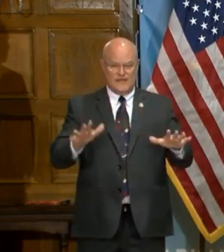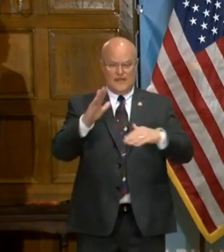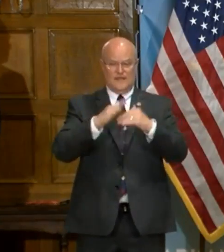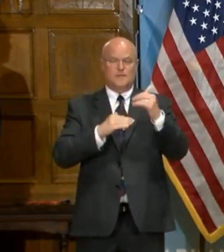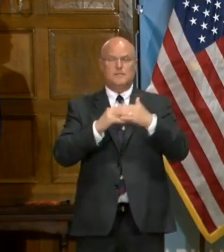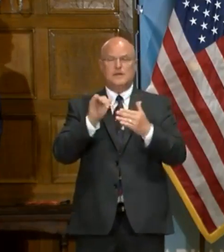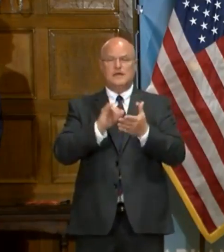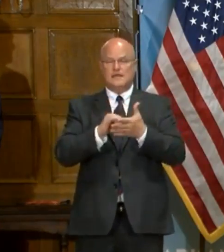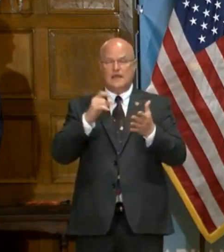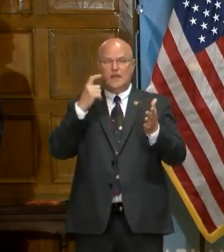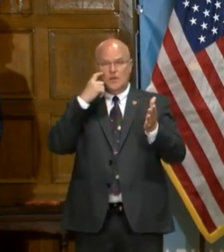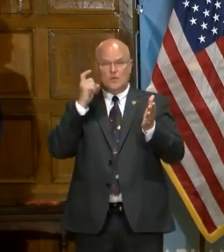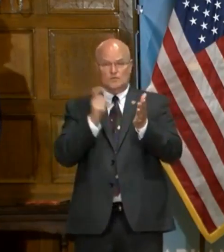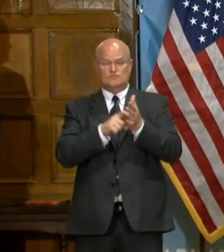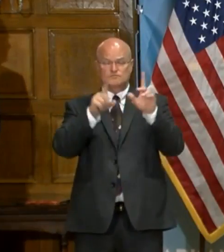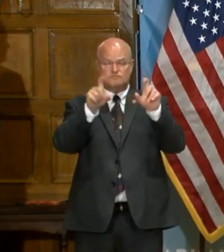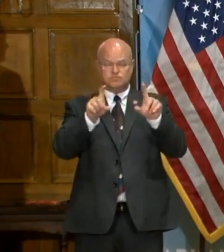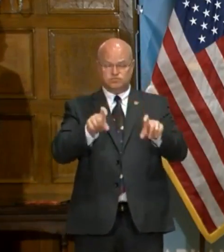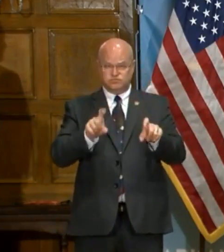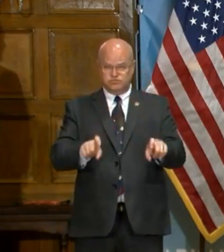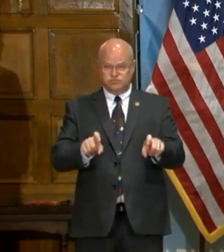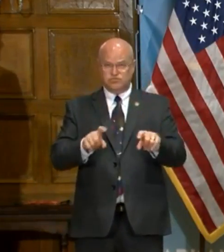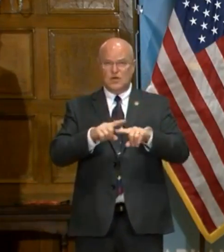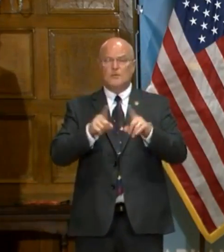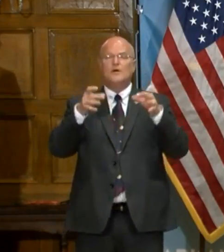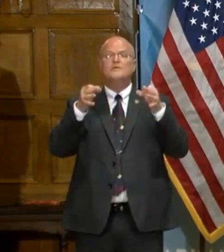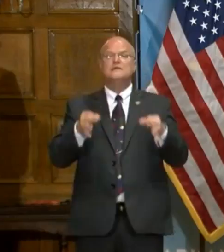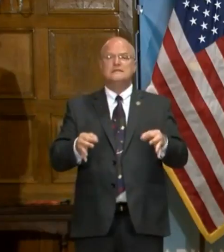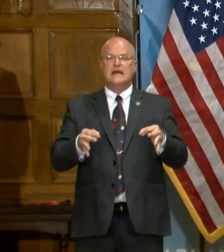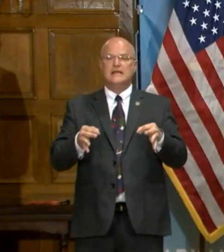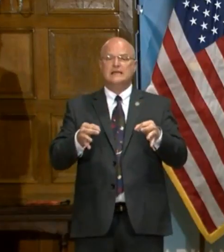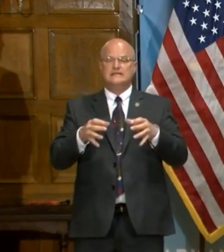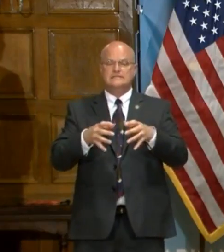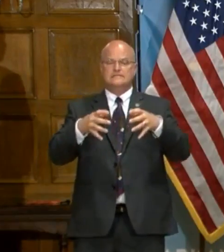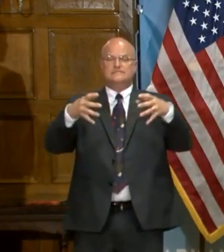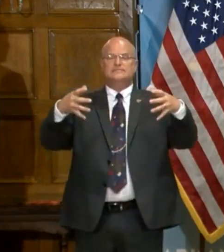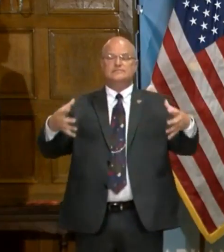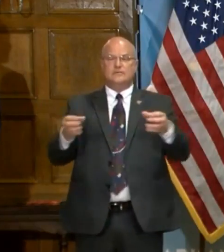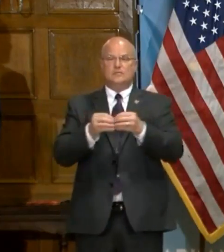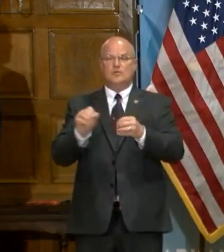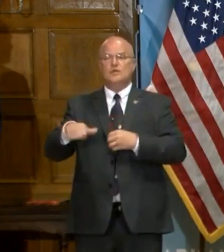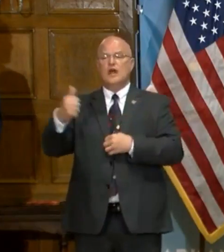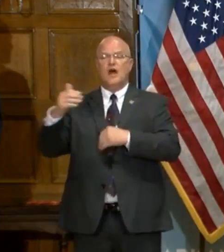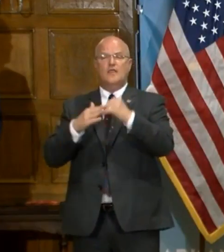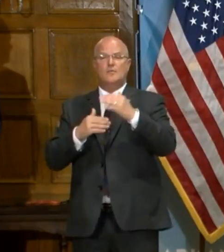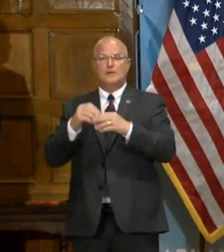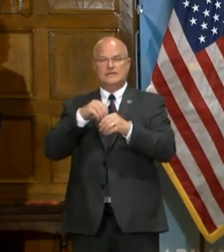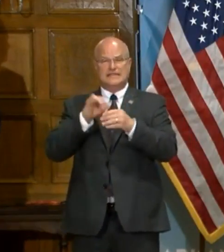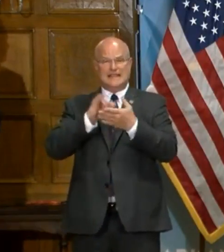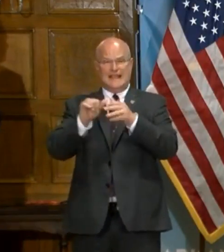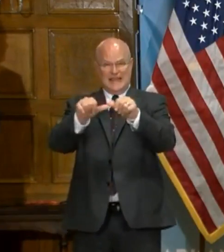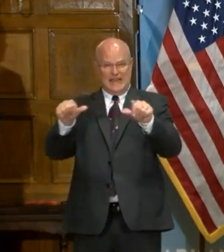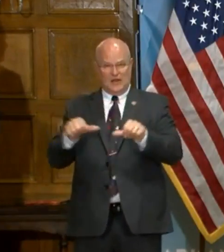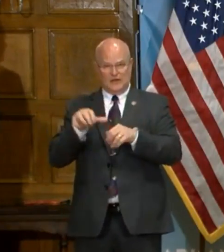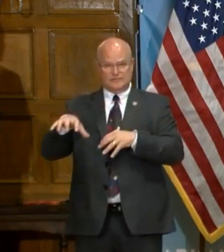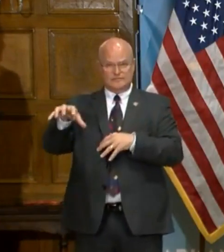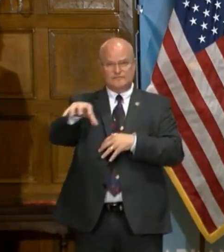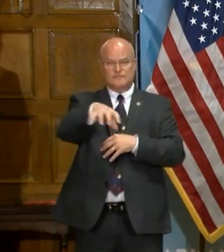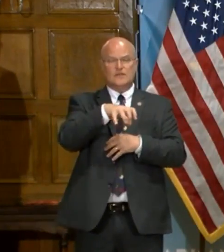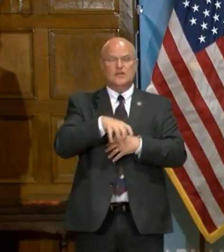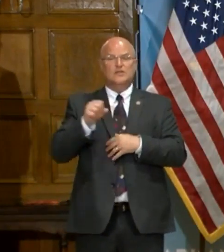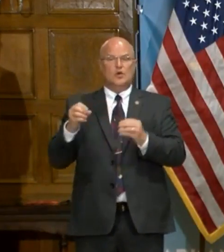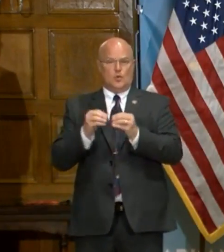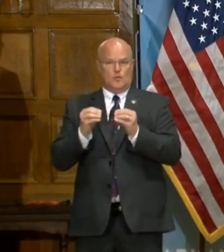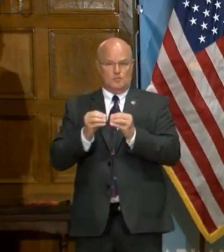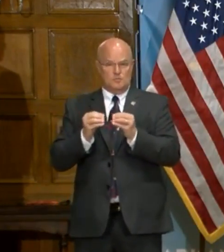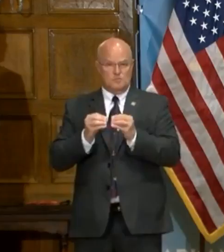that we were testing in, but we've decided to extend that testing to other buildings within that unit. So